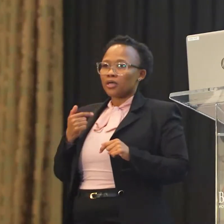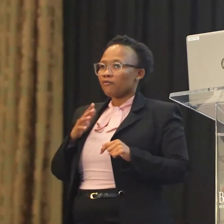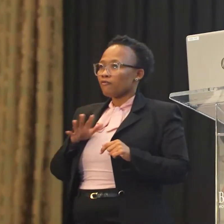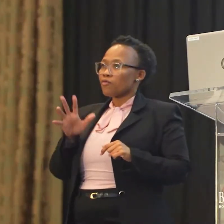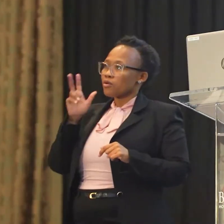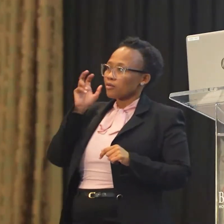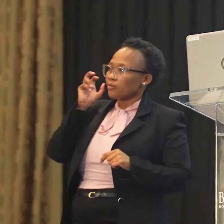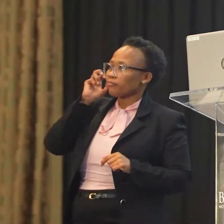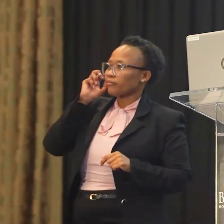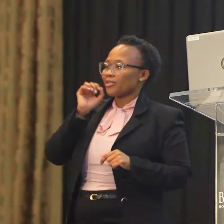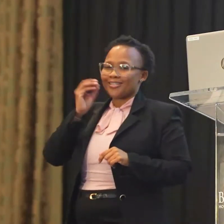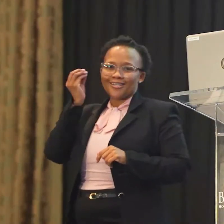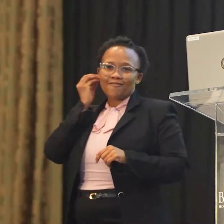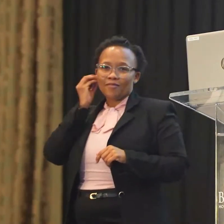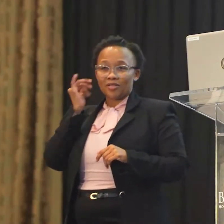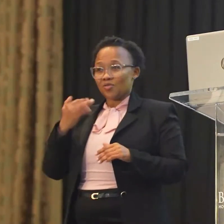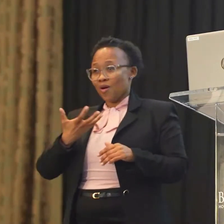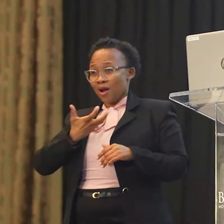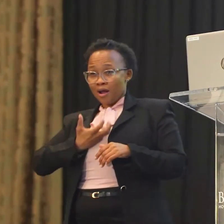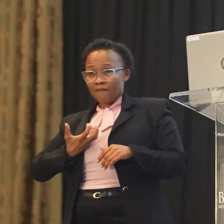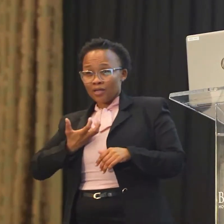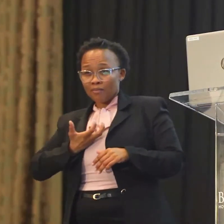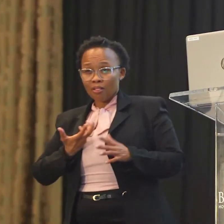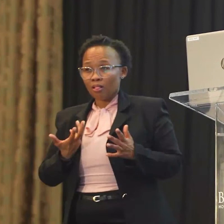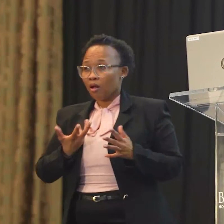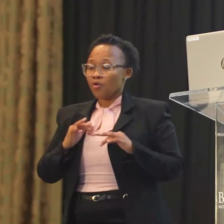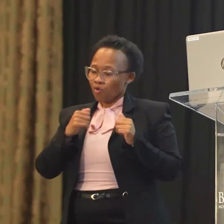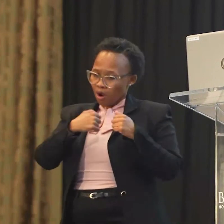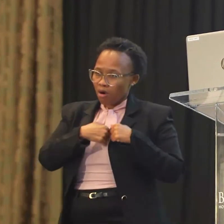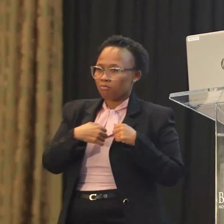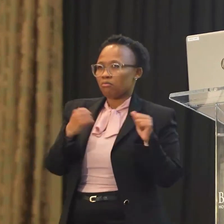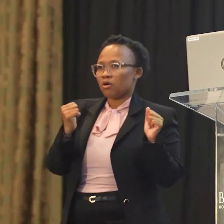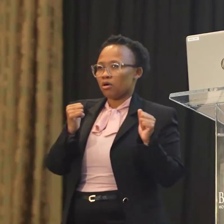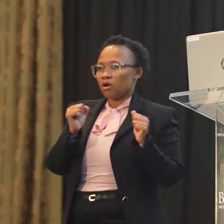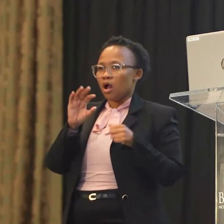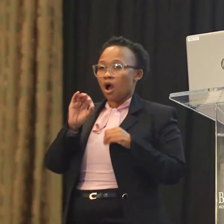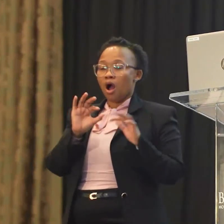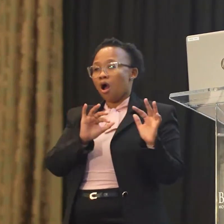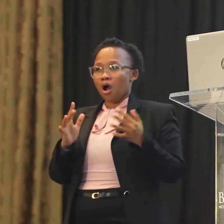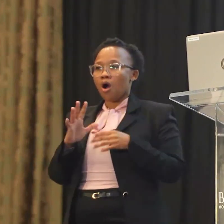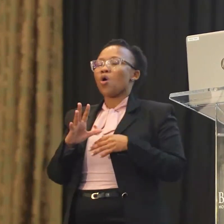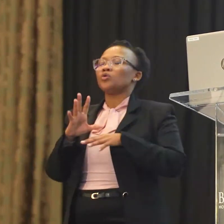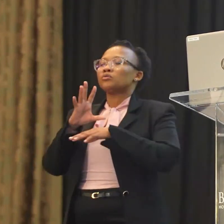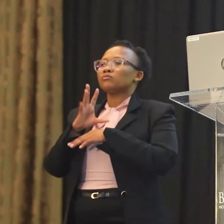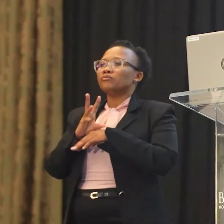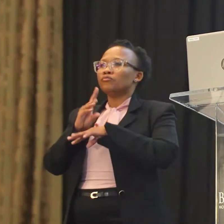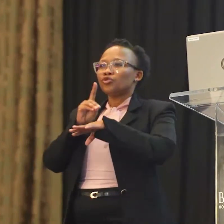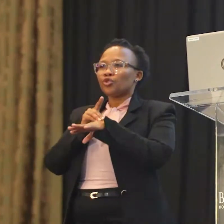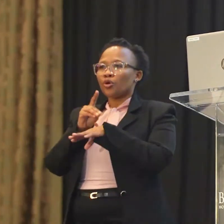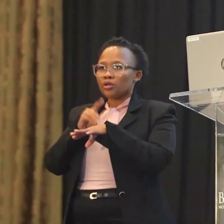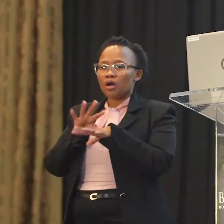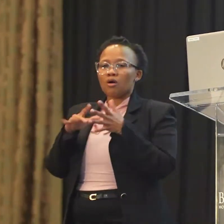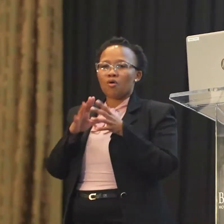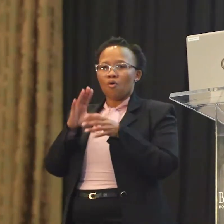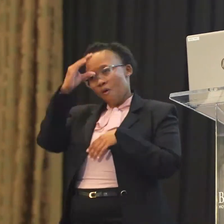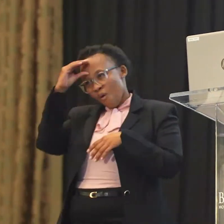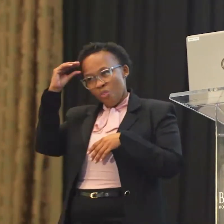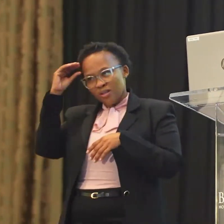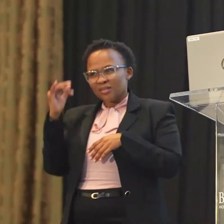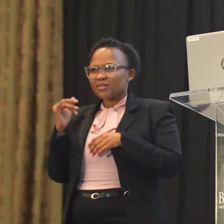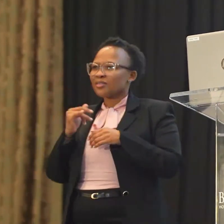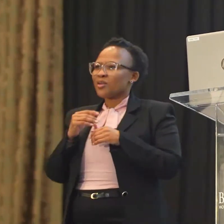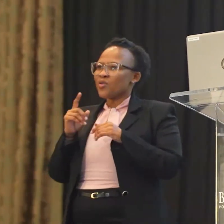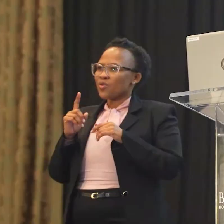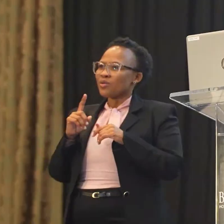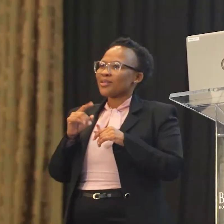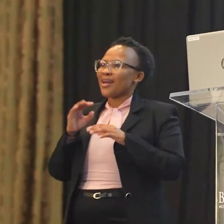So how comfortable are you to be able to disclose this when the healthcare worker you've walked into like a judgmental area,